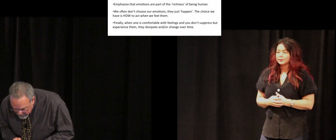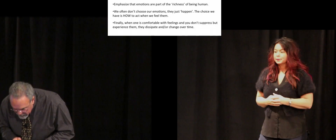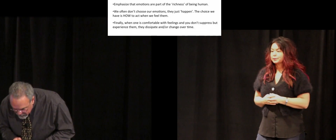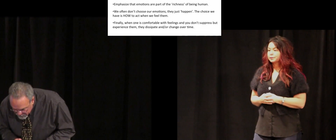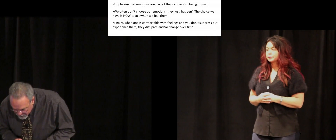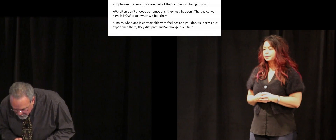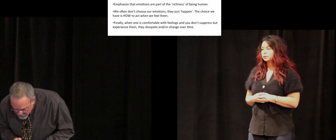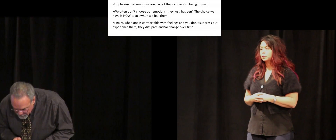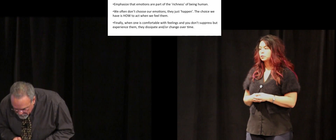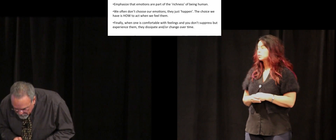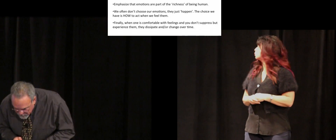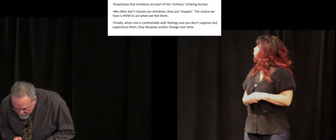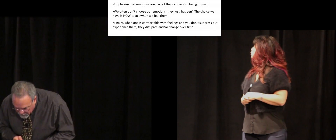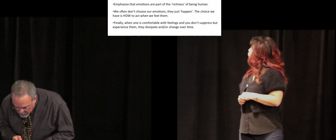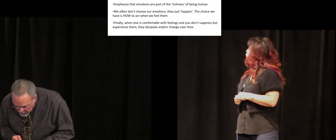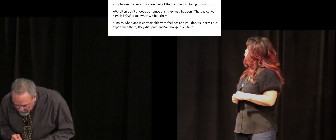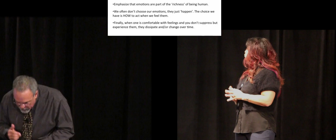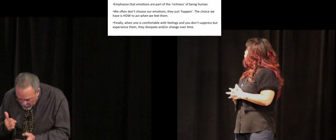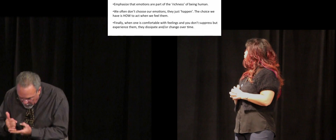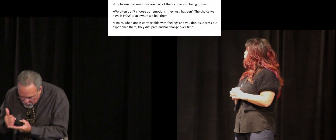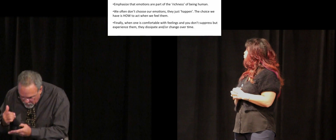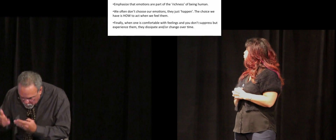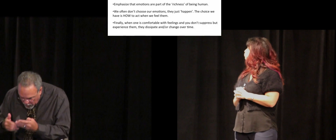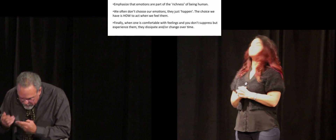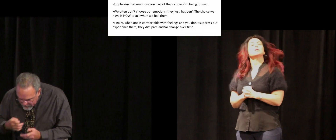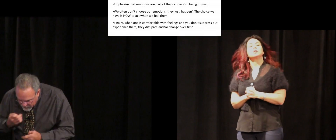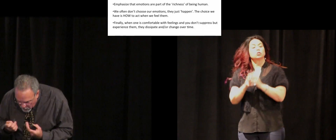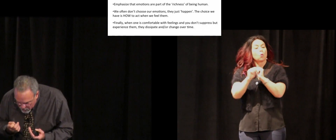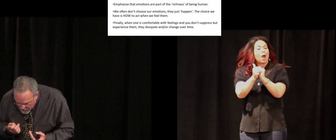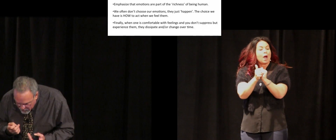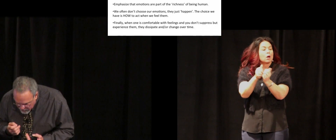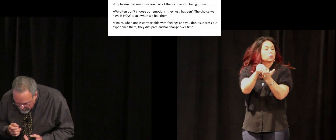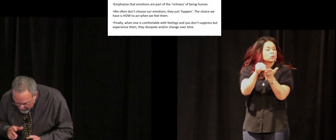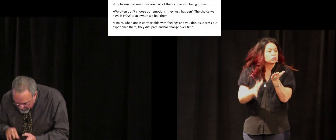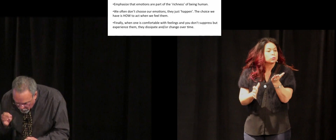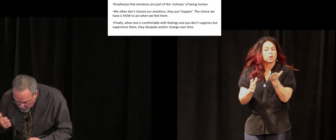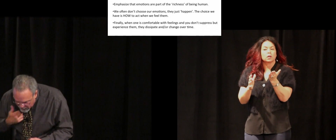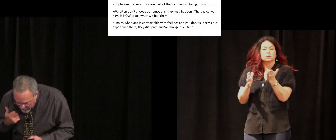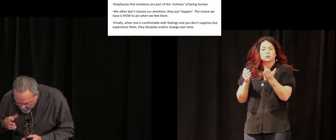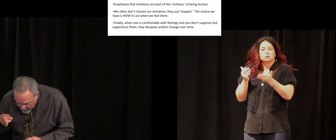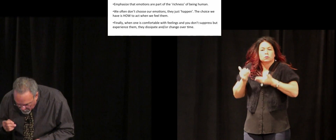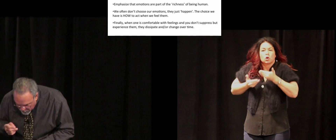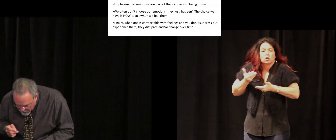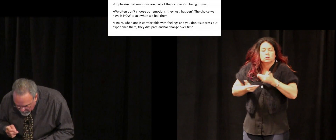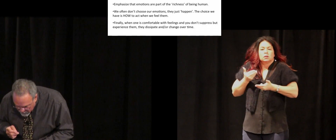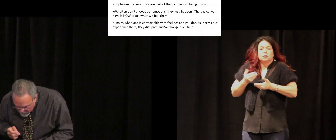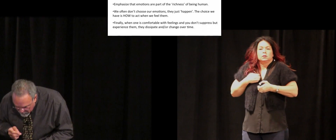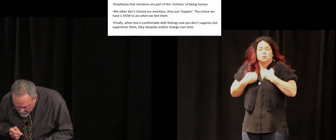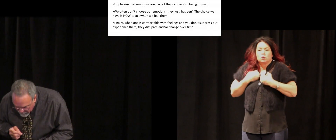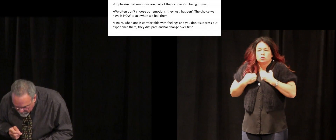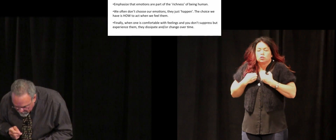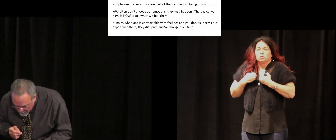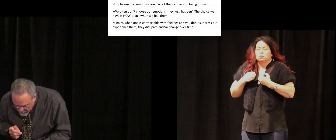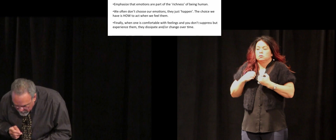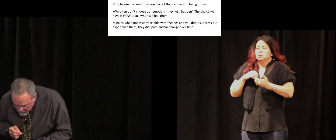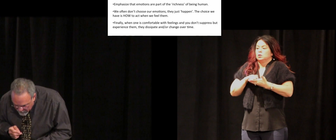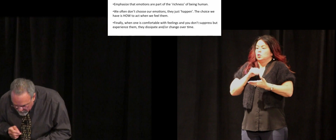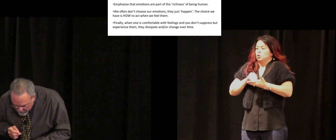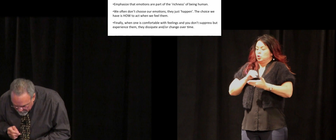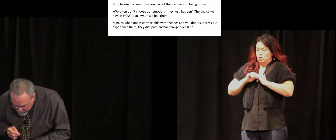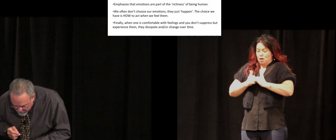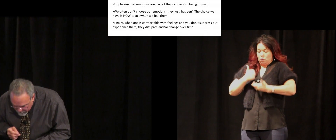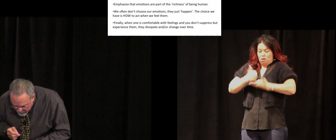Exposure to receptive and expressive language. Really stirring the pot, finding some topics that are